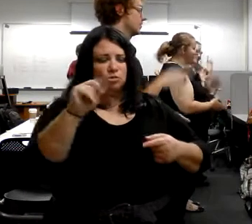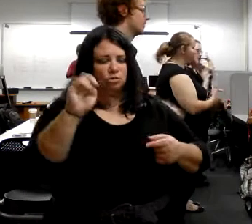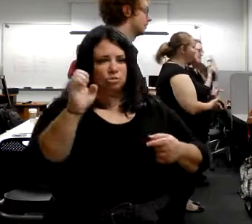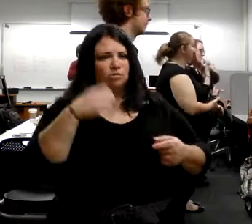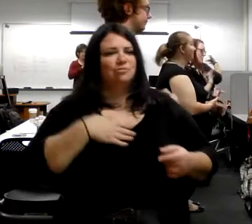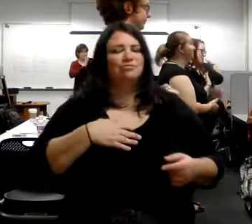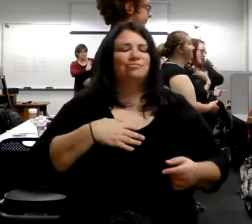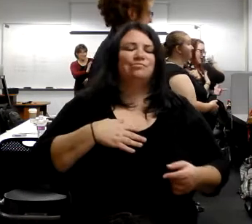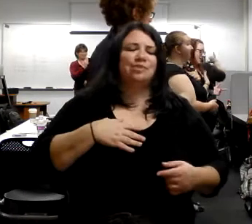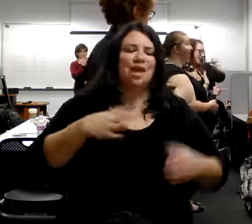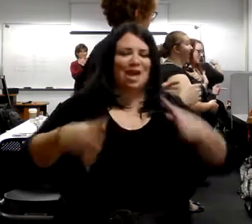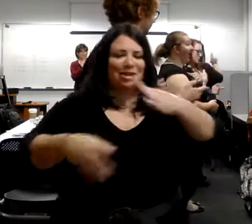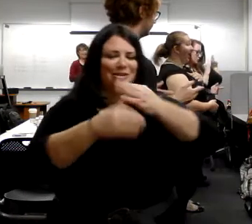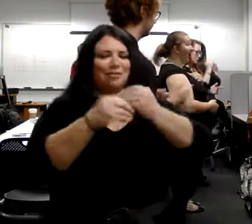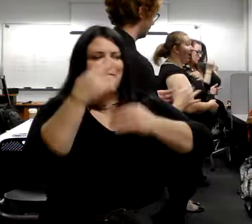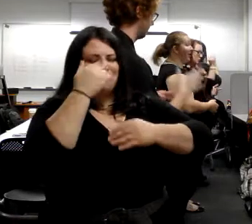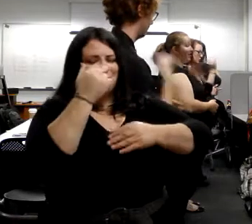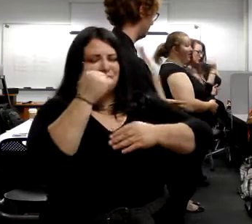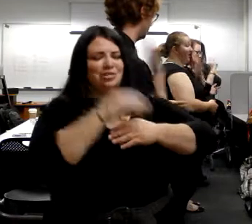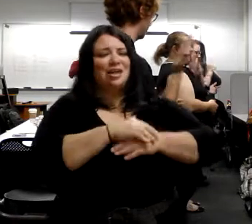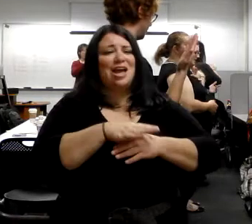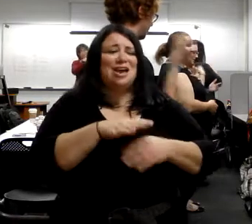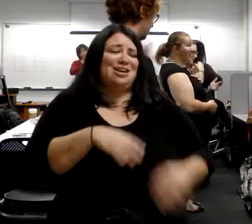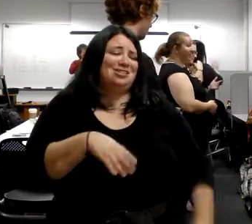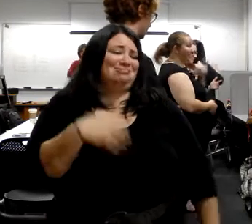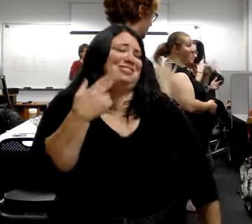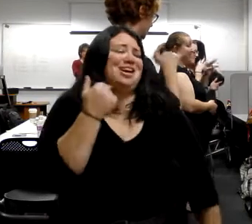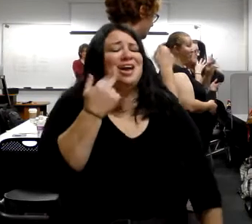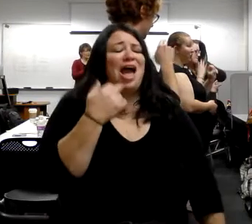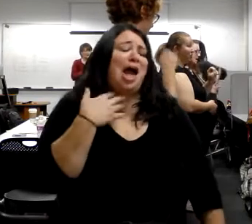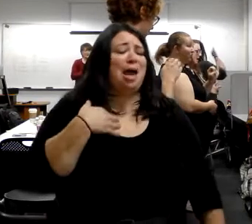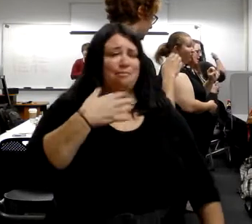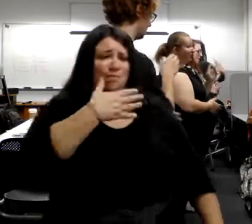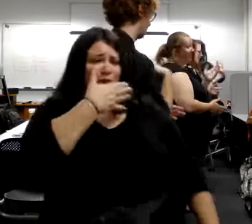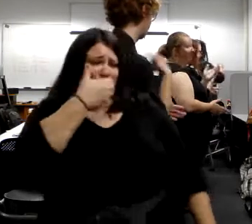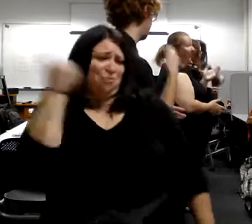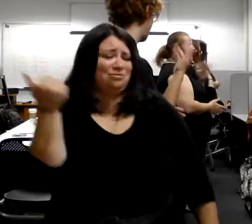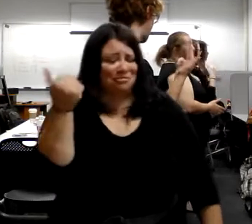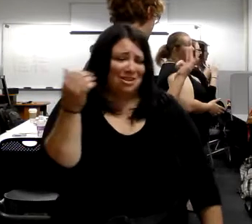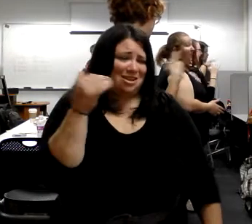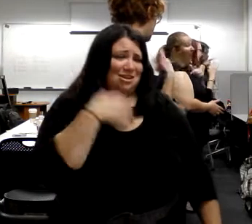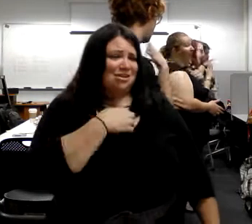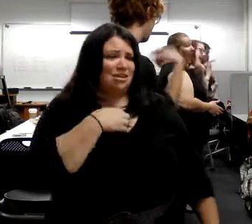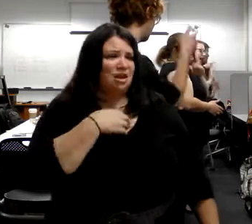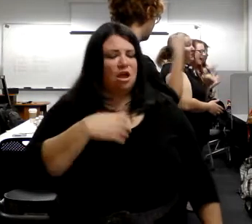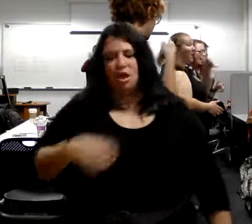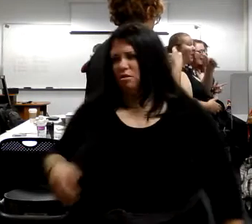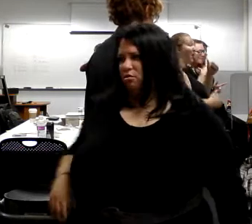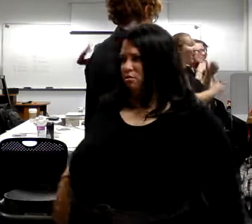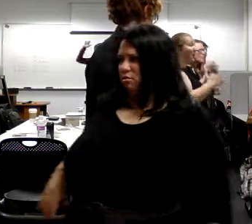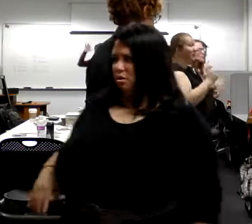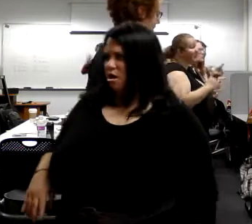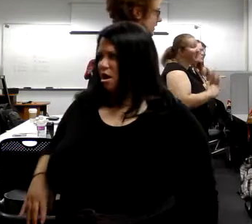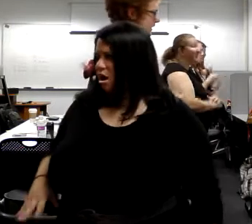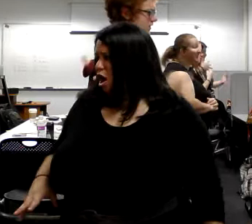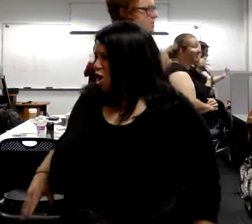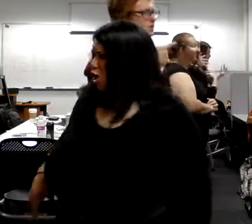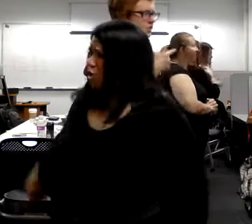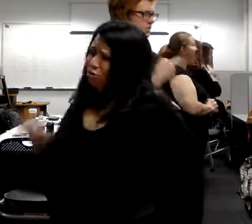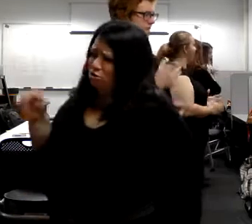I said, haha, I'm older than you. And she just flipped. She really actually flipped out. She goes, you just told me you